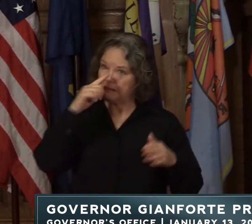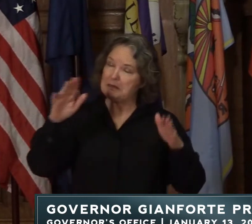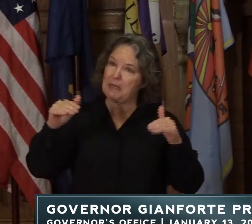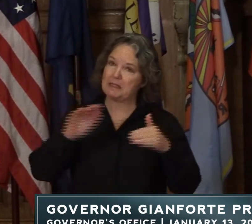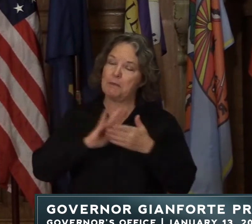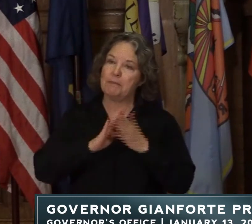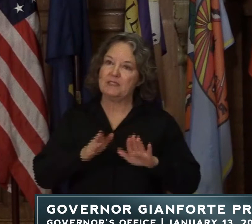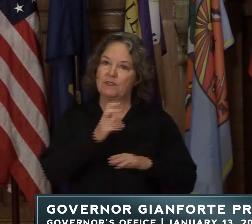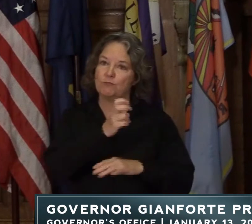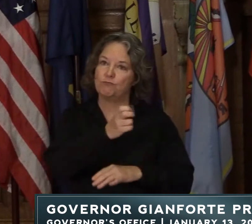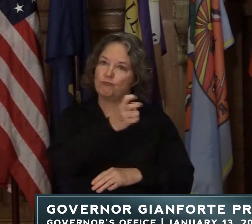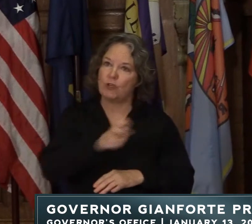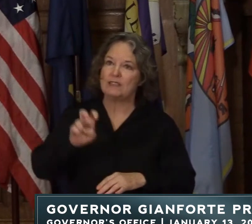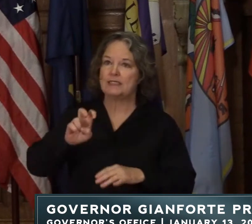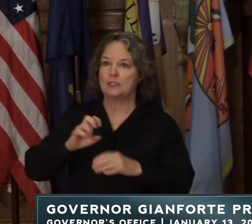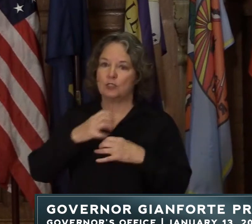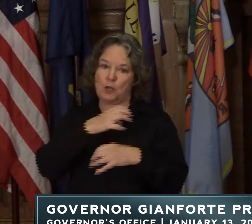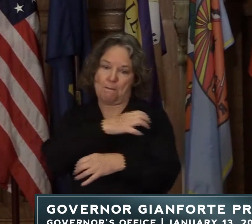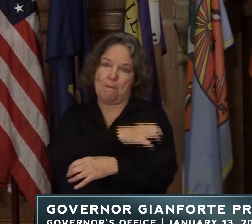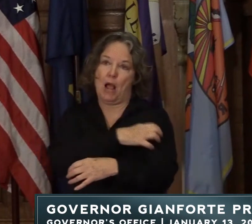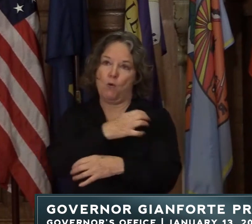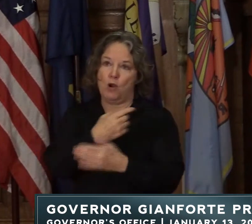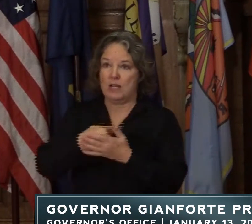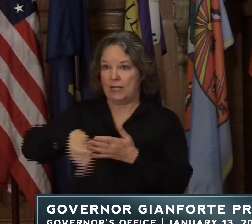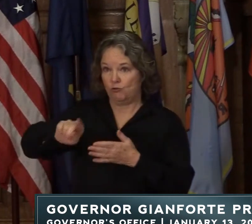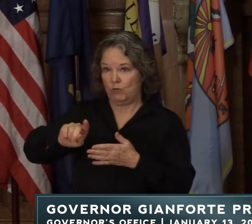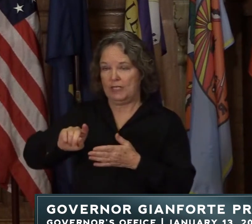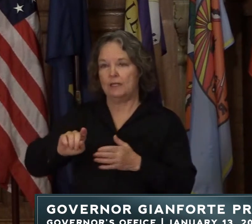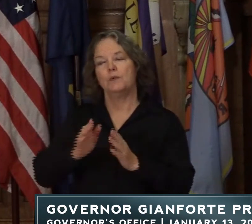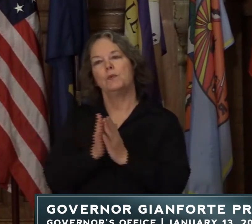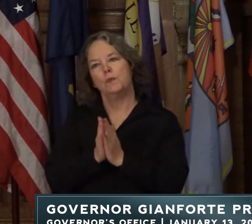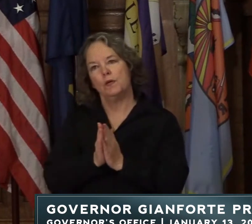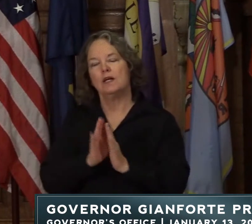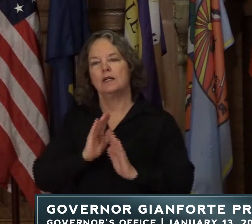power next week in Washington, and that will be welcomed.